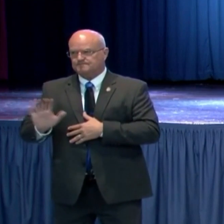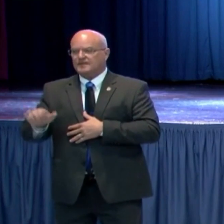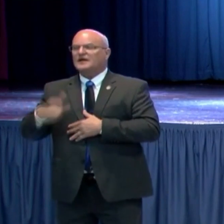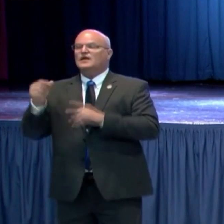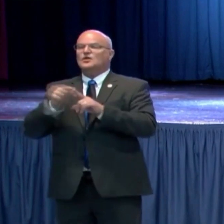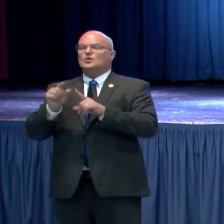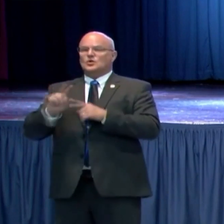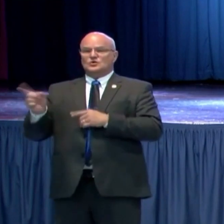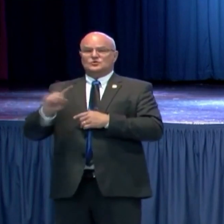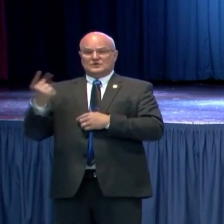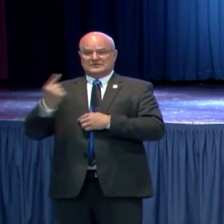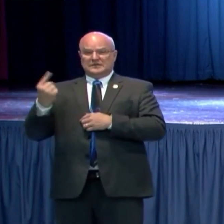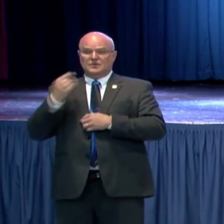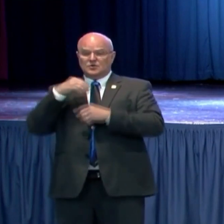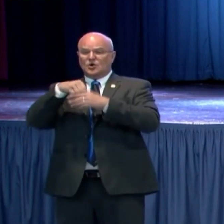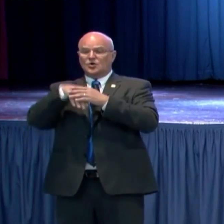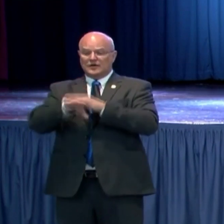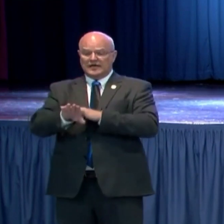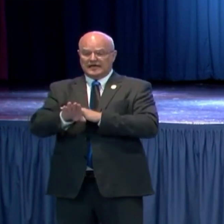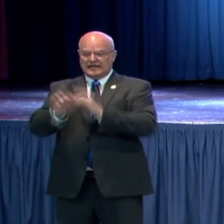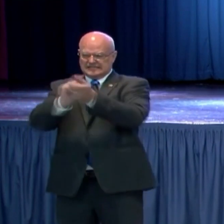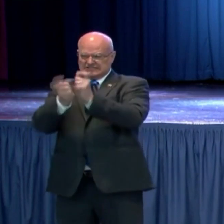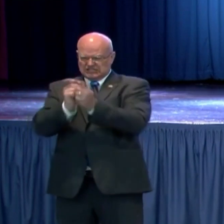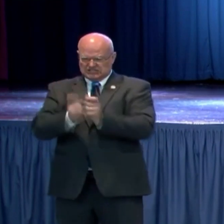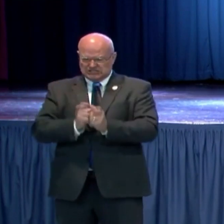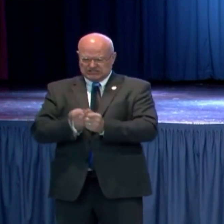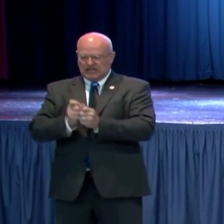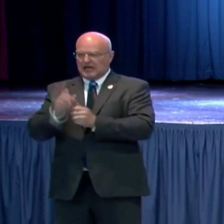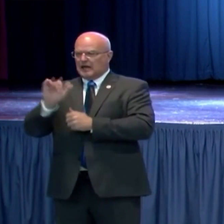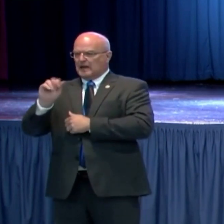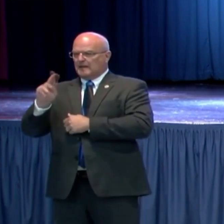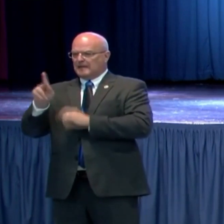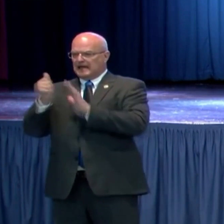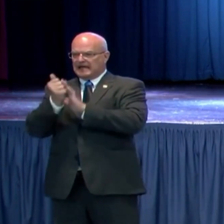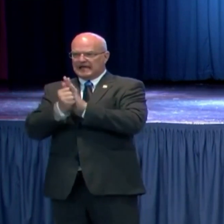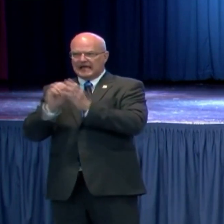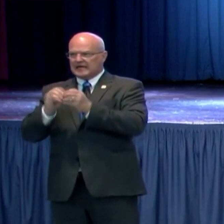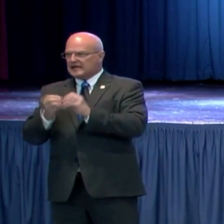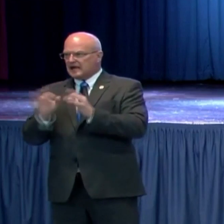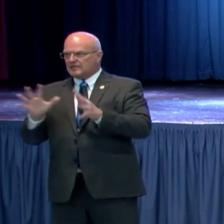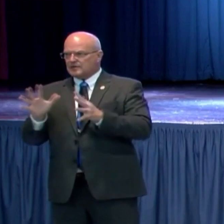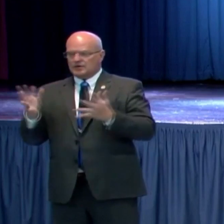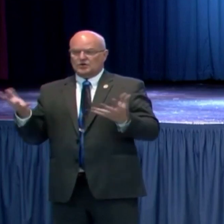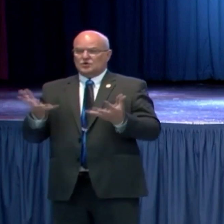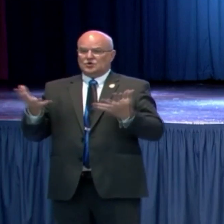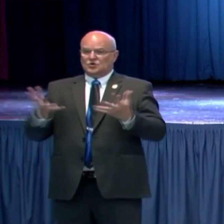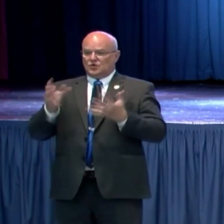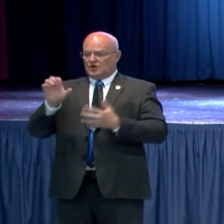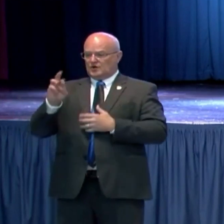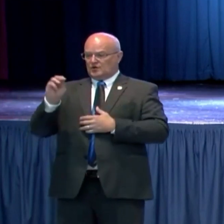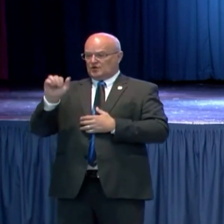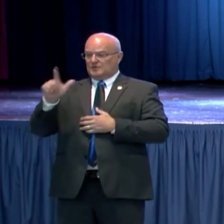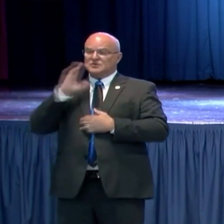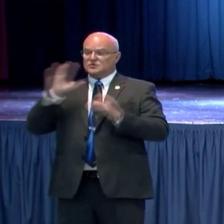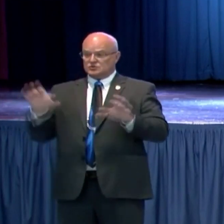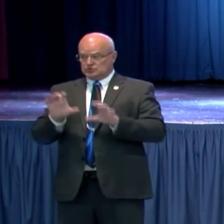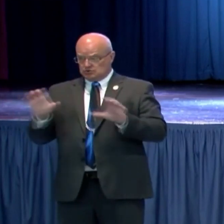other words, where someone would go in and would change a bank account number, which is what criminals would